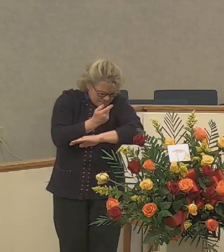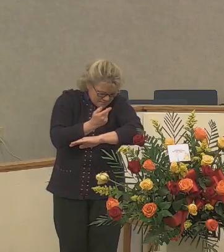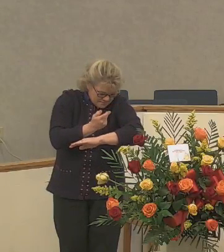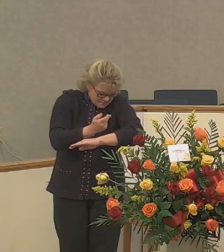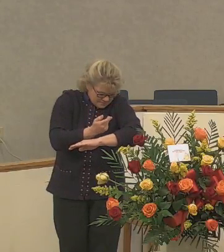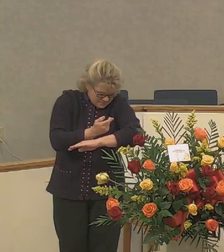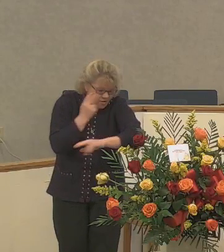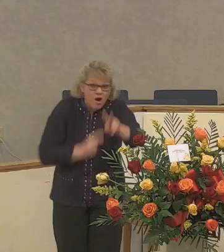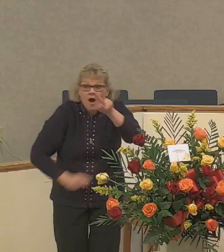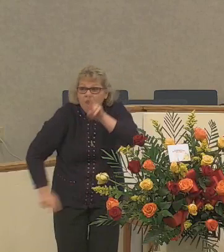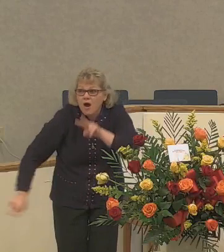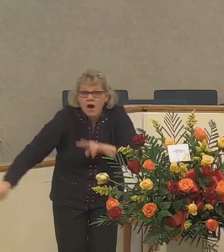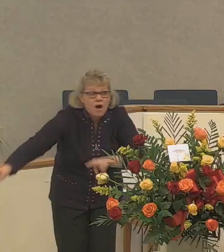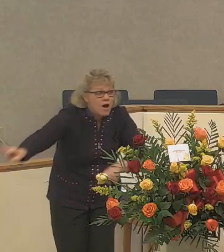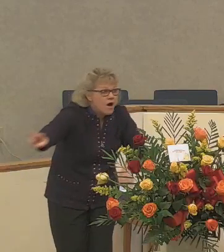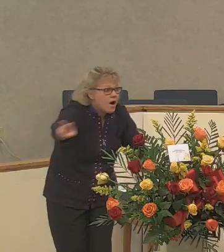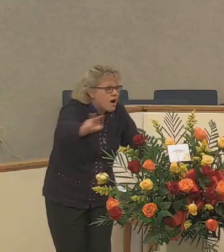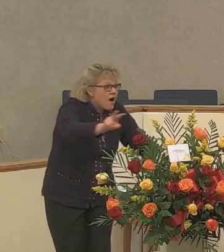See all around